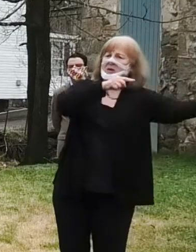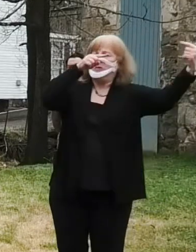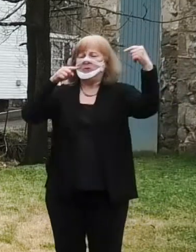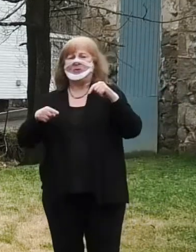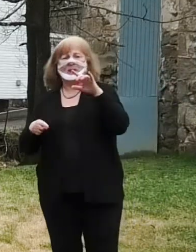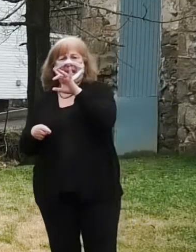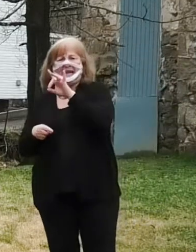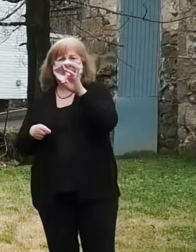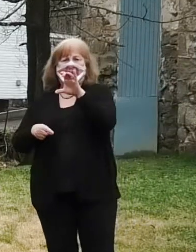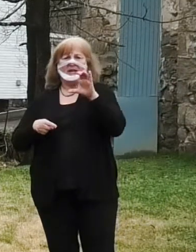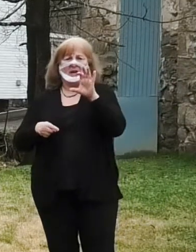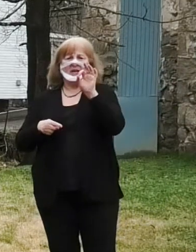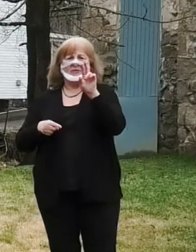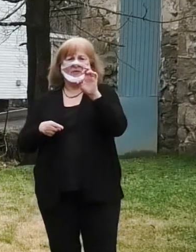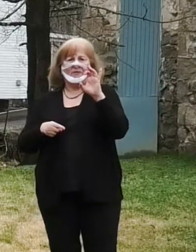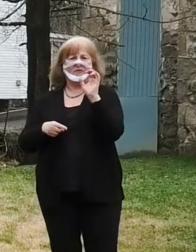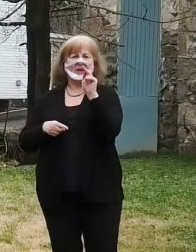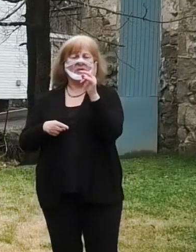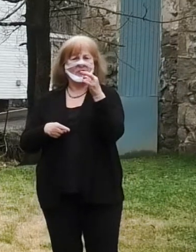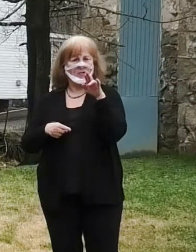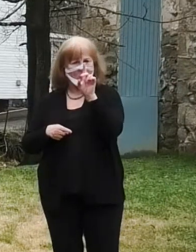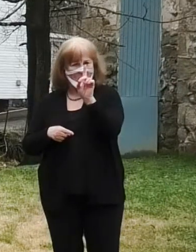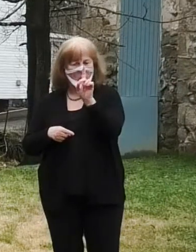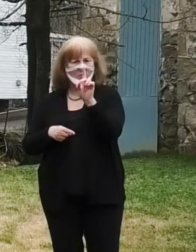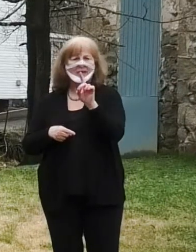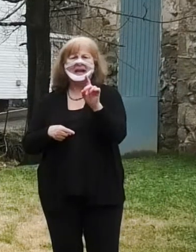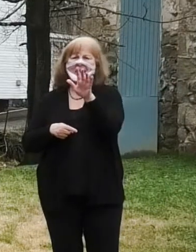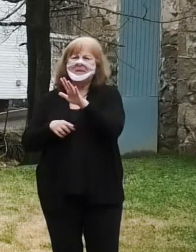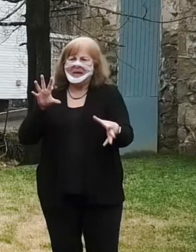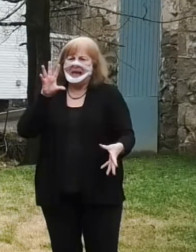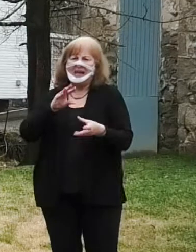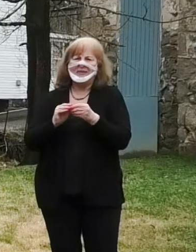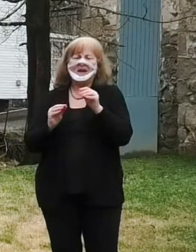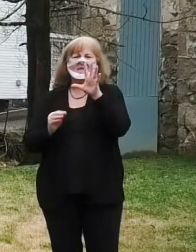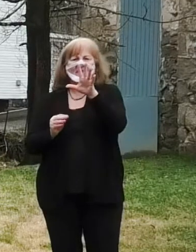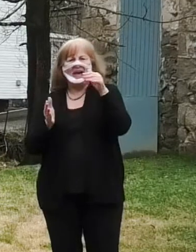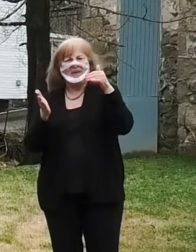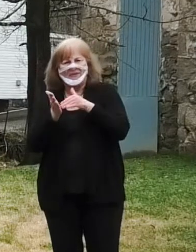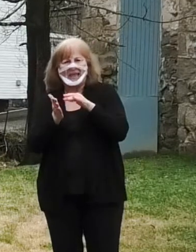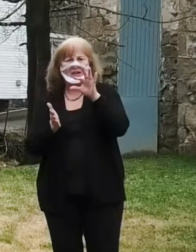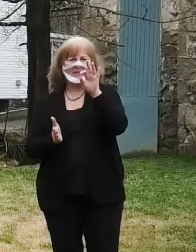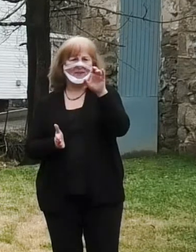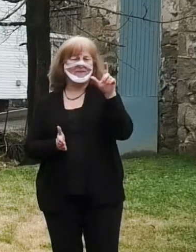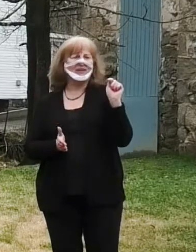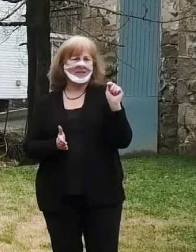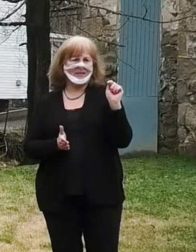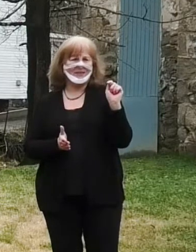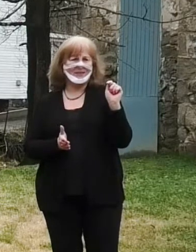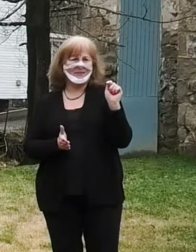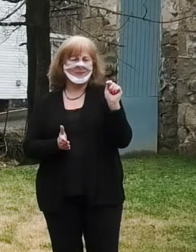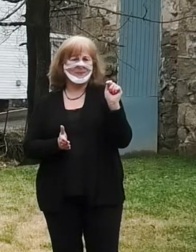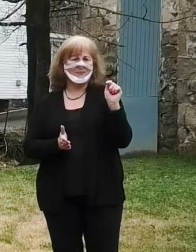8800 Frederick Road, totaling approximately 5,000 feet.